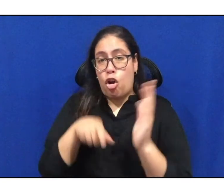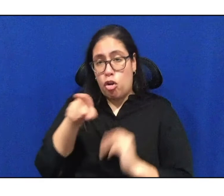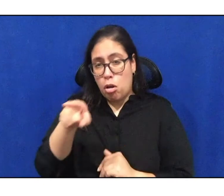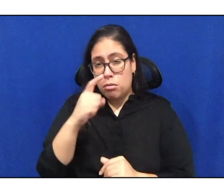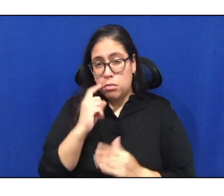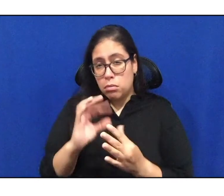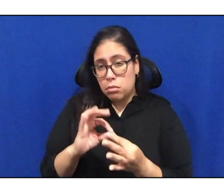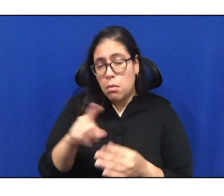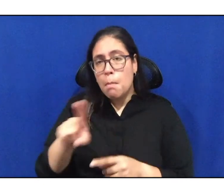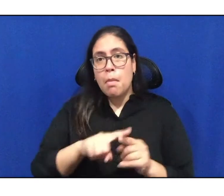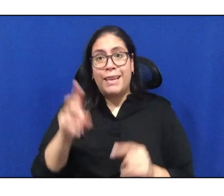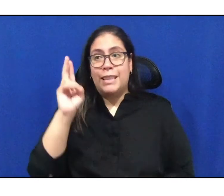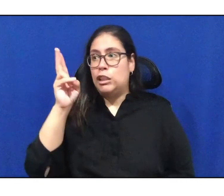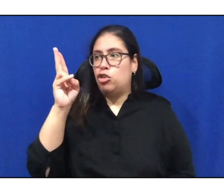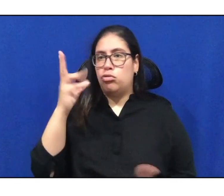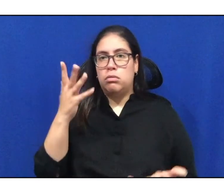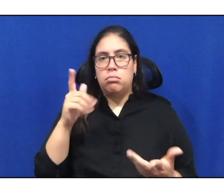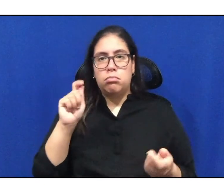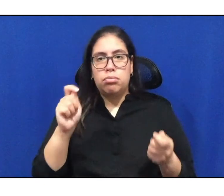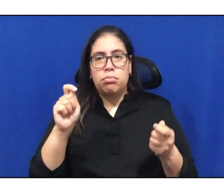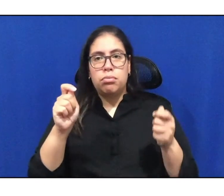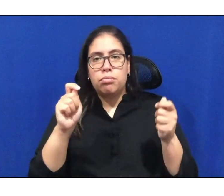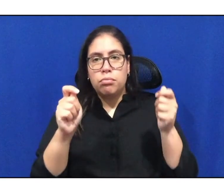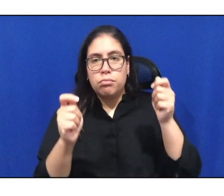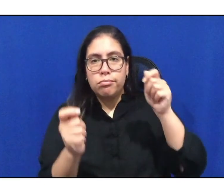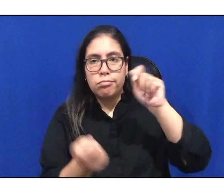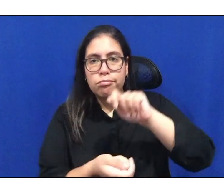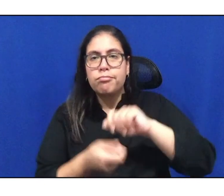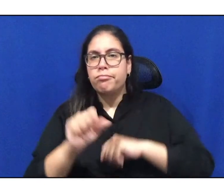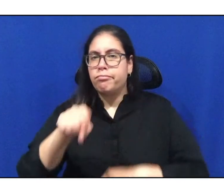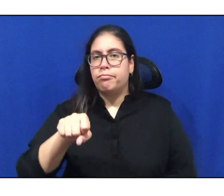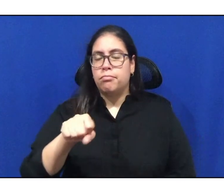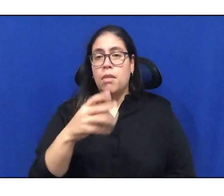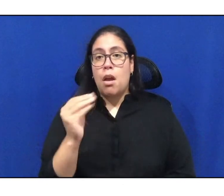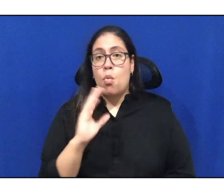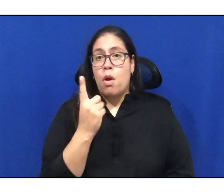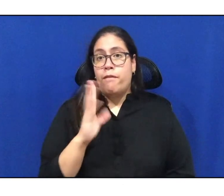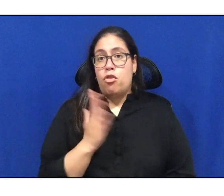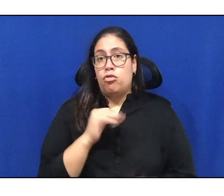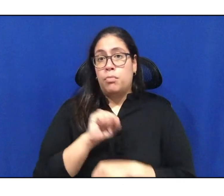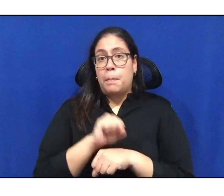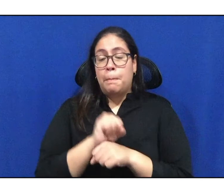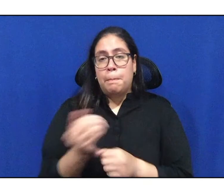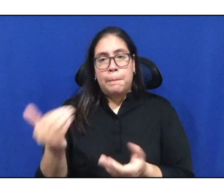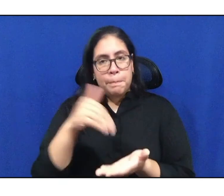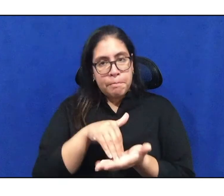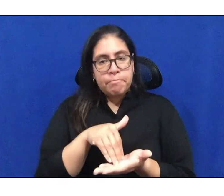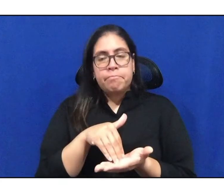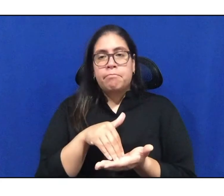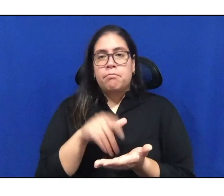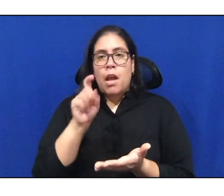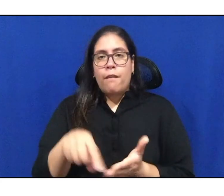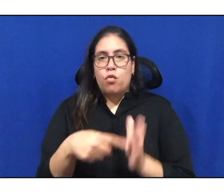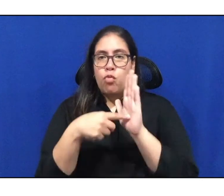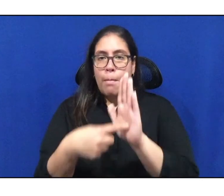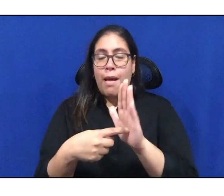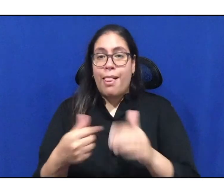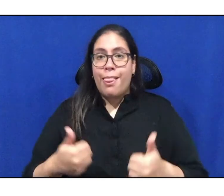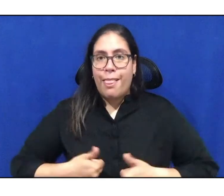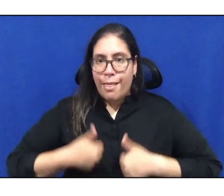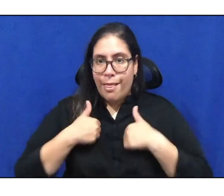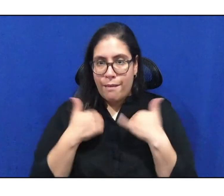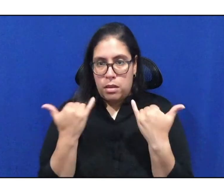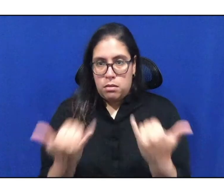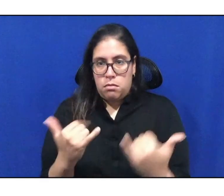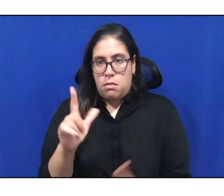is evolving and learning new things. And one of our jobs, I think, is again to represent living history, and the way that we tell